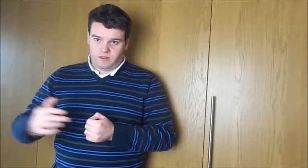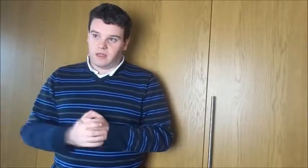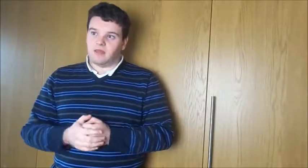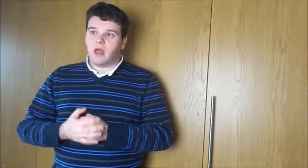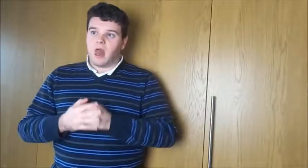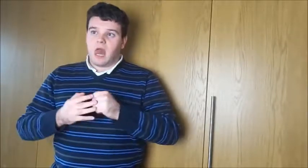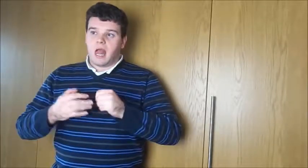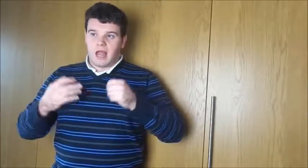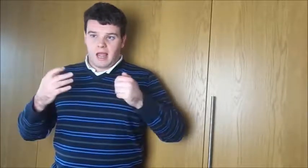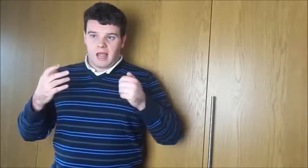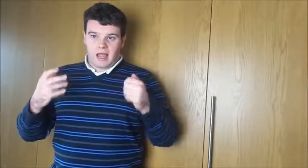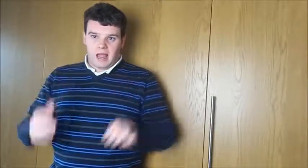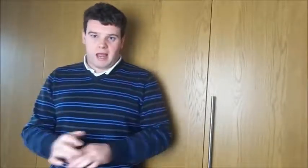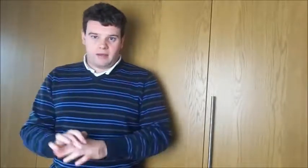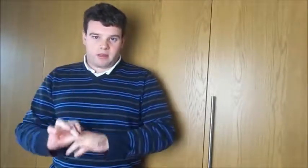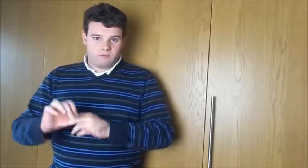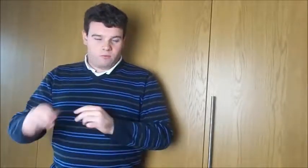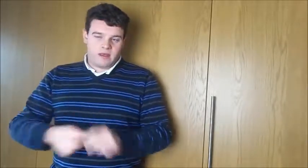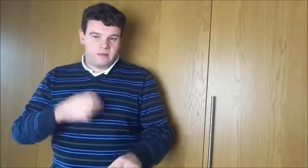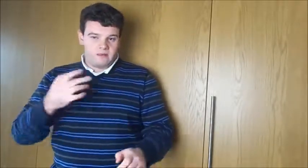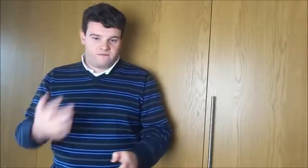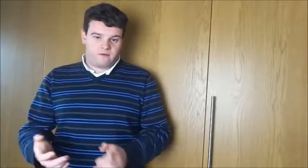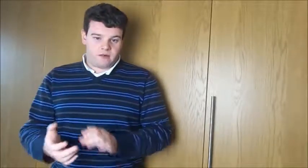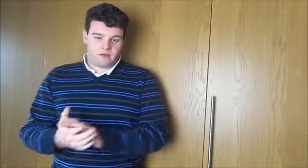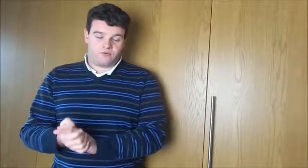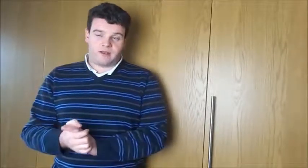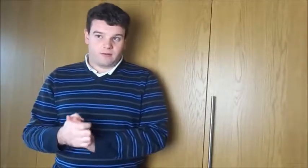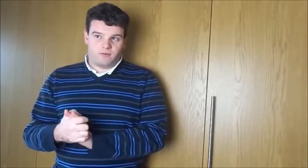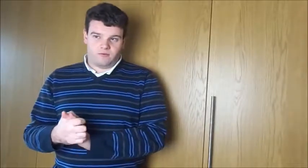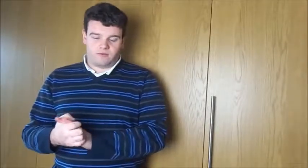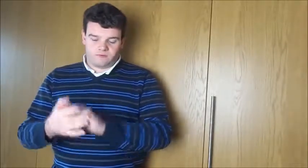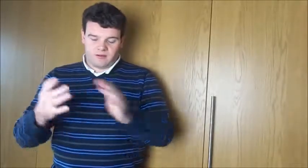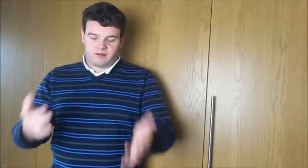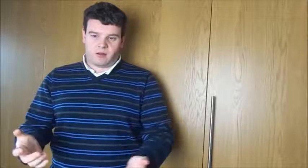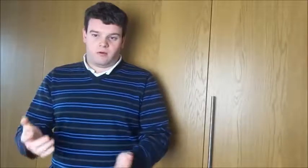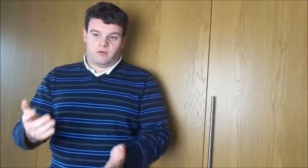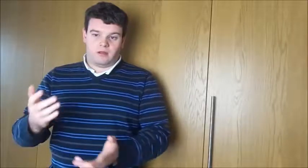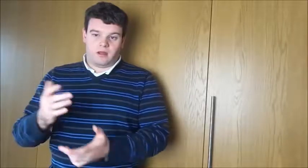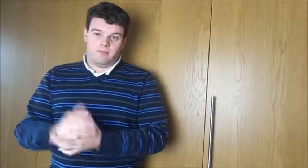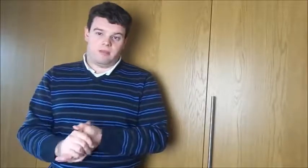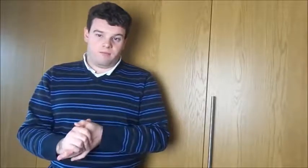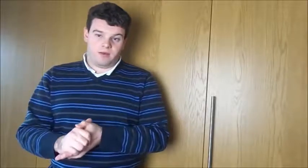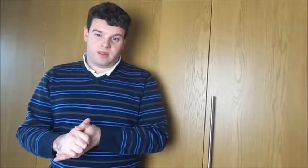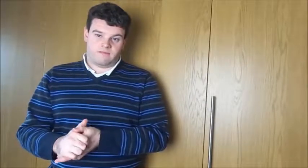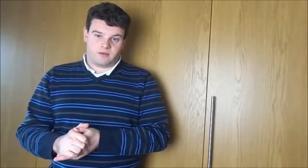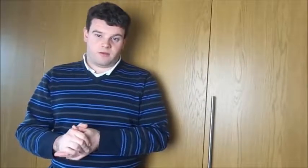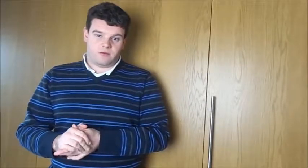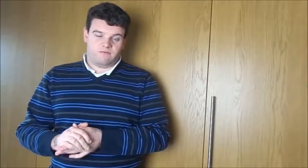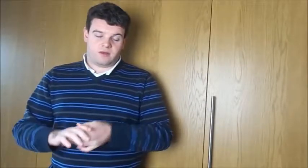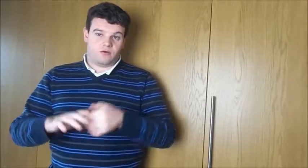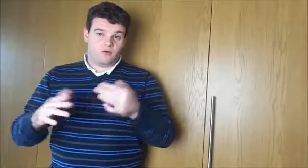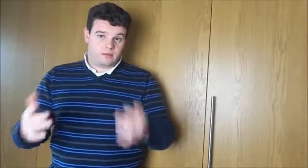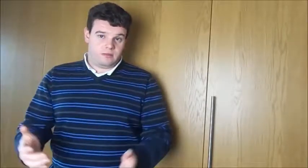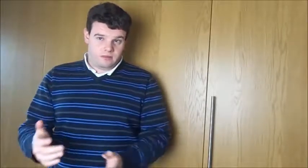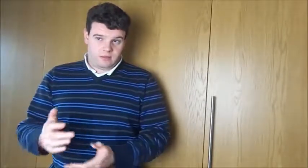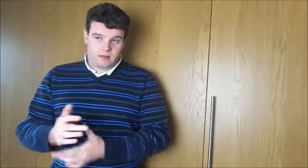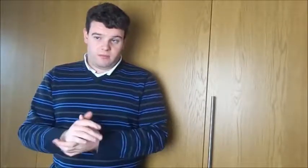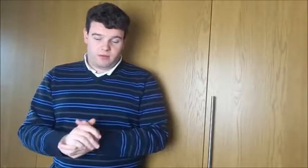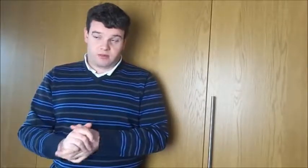years, and when the first grandchild, Princess Victoria, the Princess